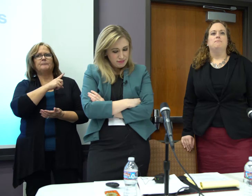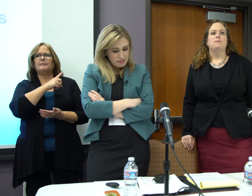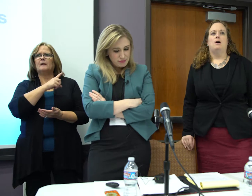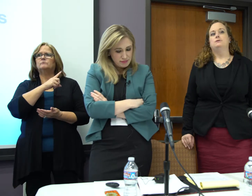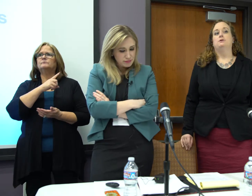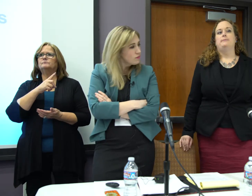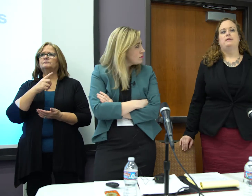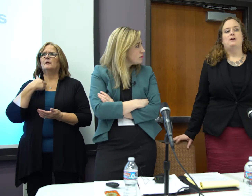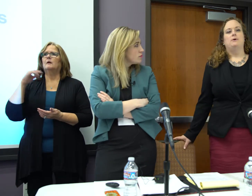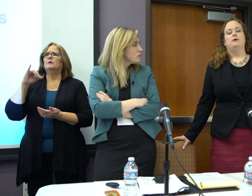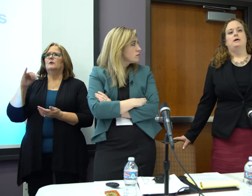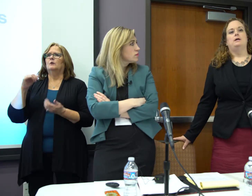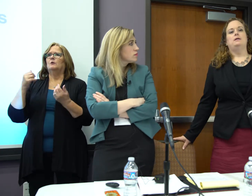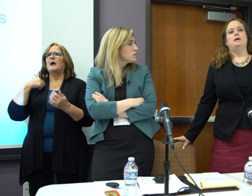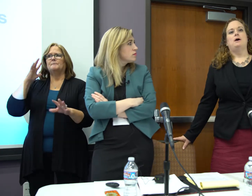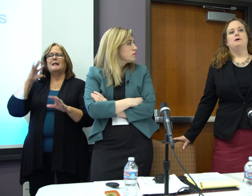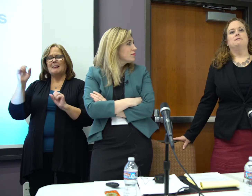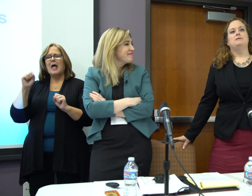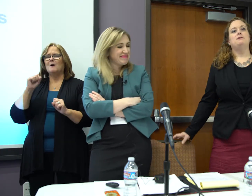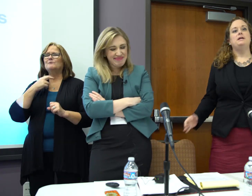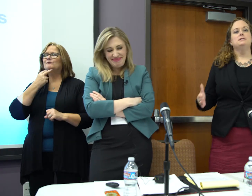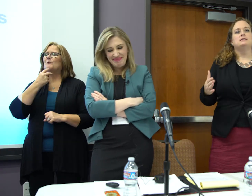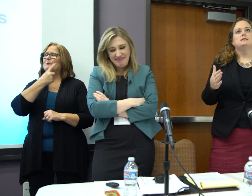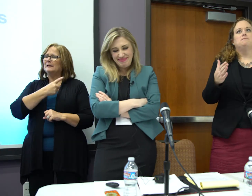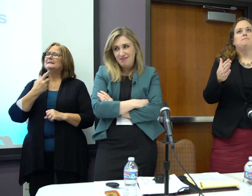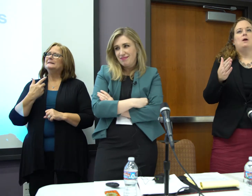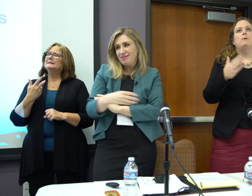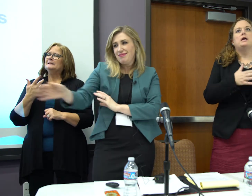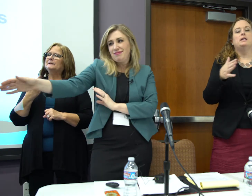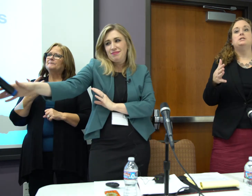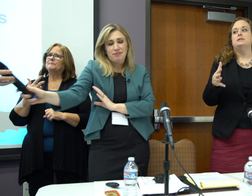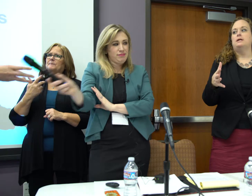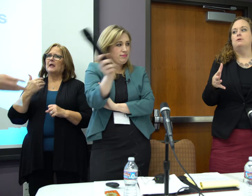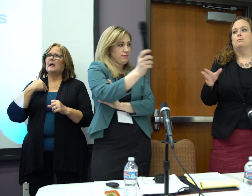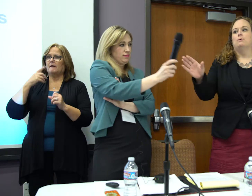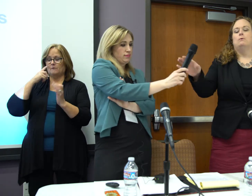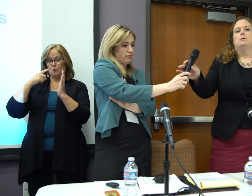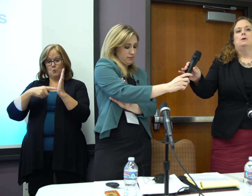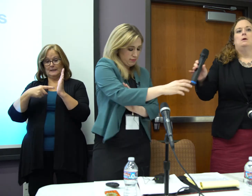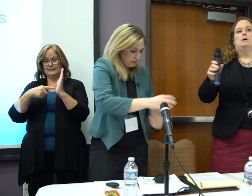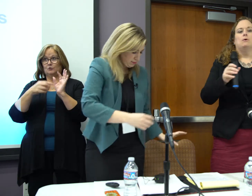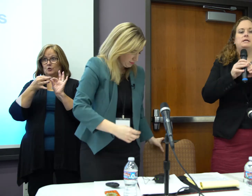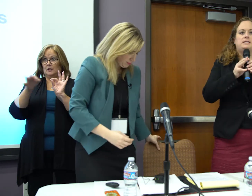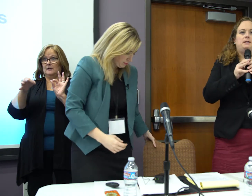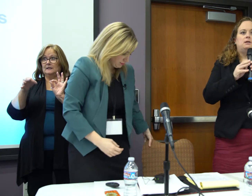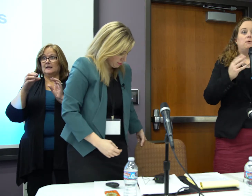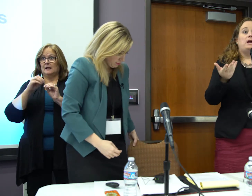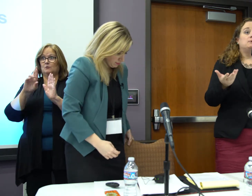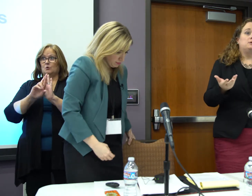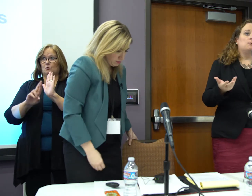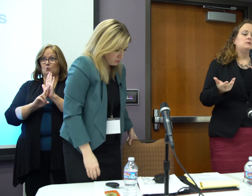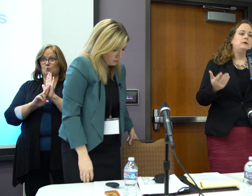So I'll also try to do that. I'm pretty good at it. There is a recognition in the rule, or at least in